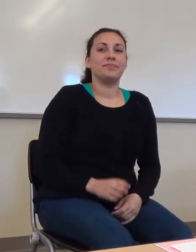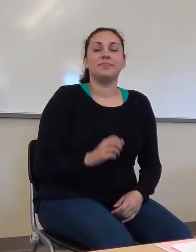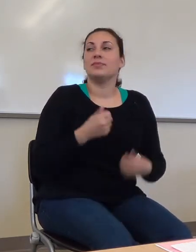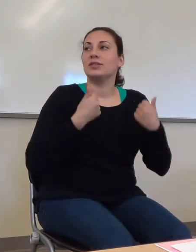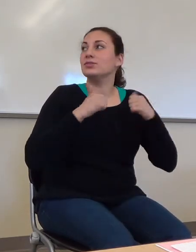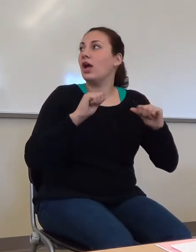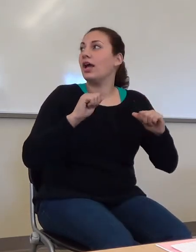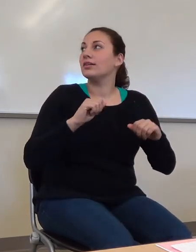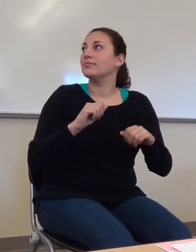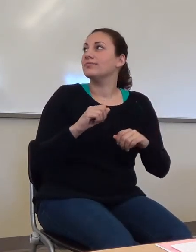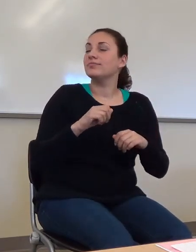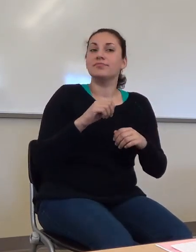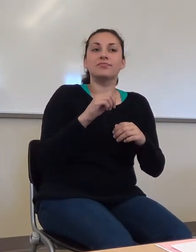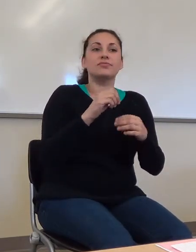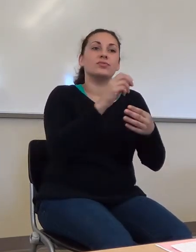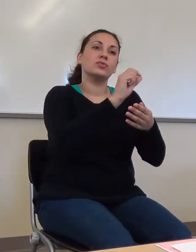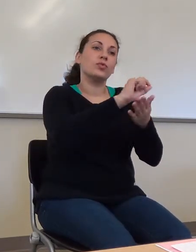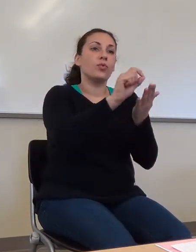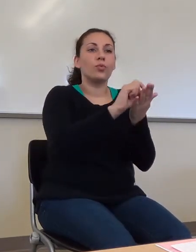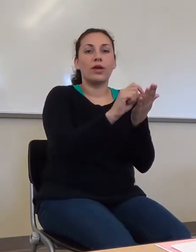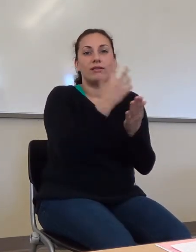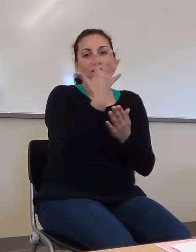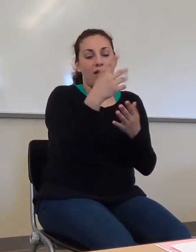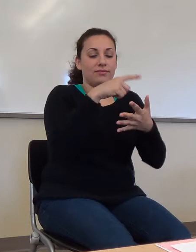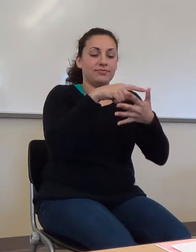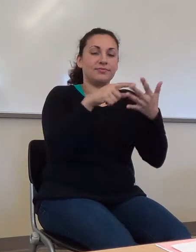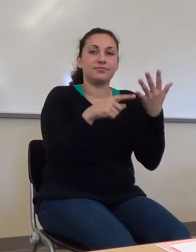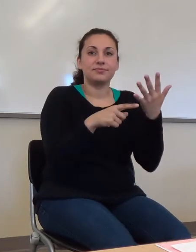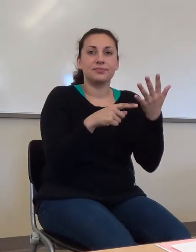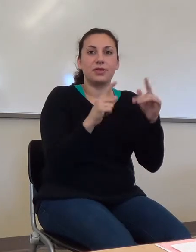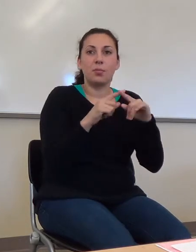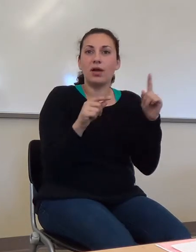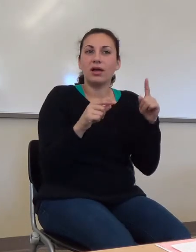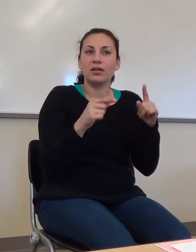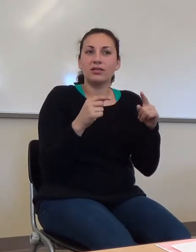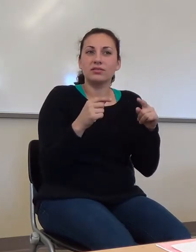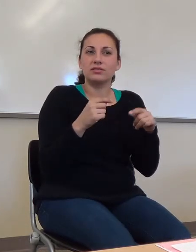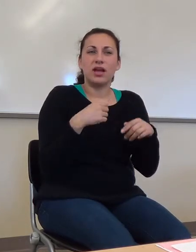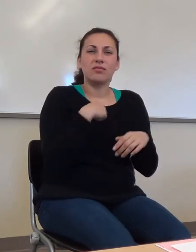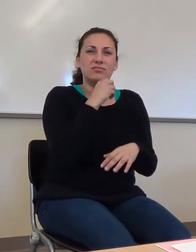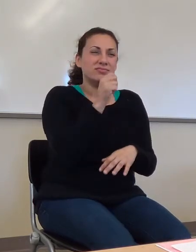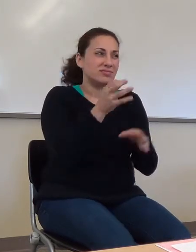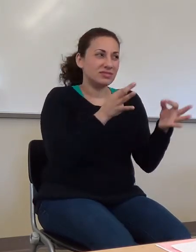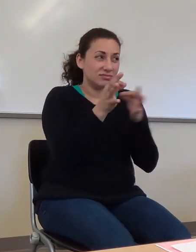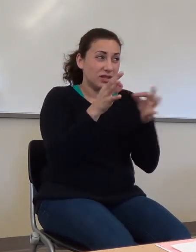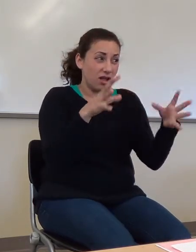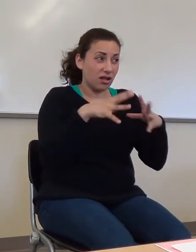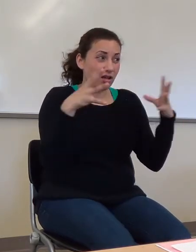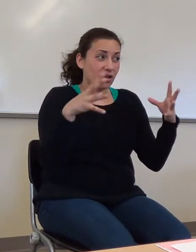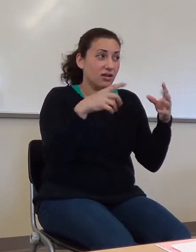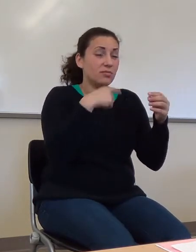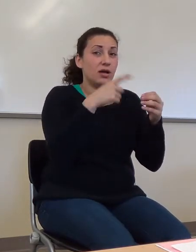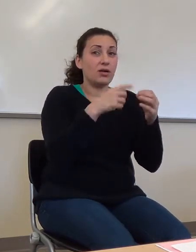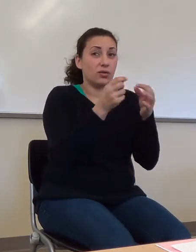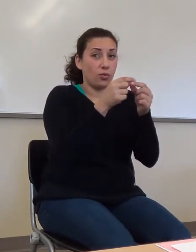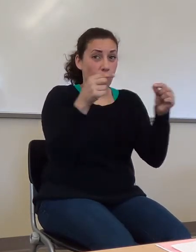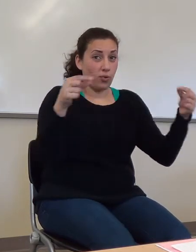The old wives' tales, and there's something else I want to talk about. I don't talk about too much grammar in this class, but